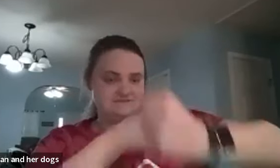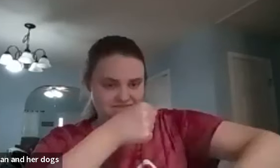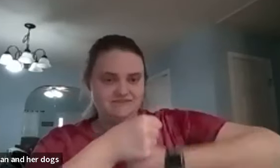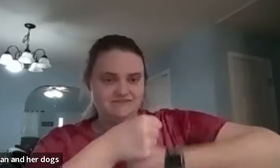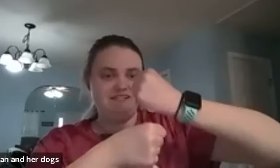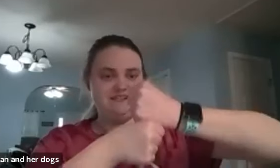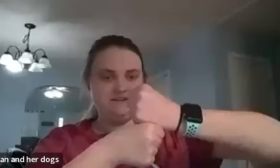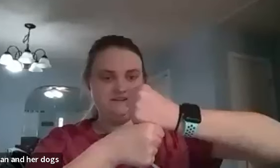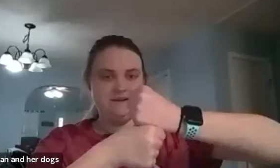Year, yep.